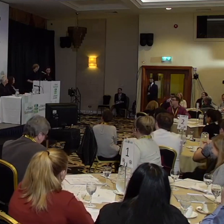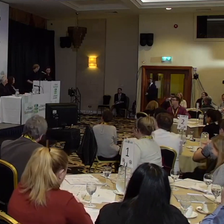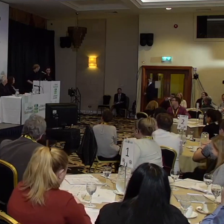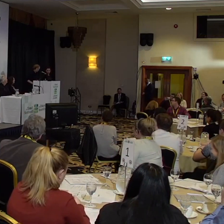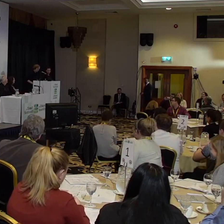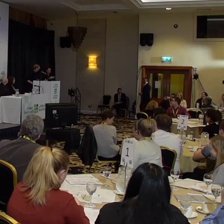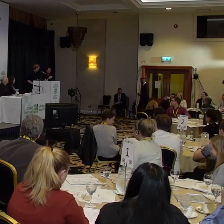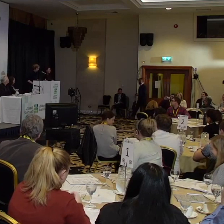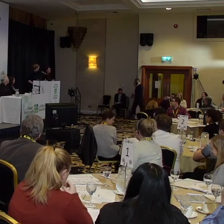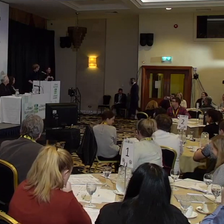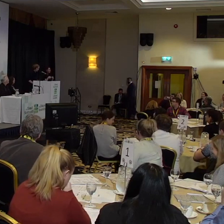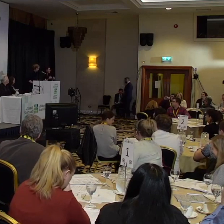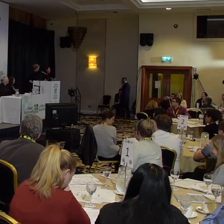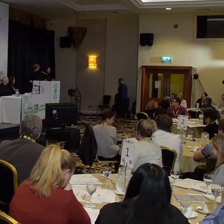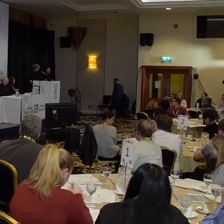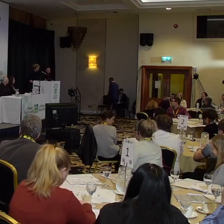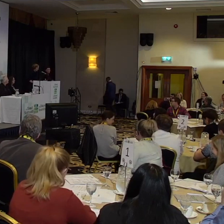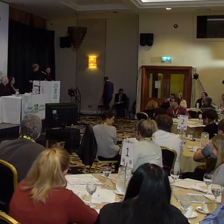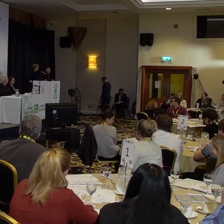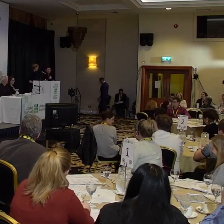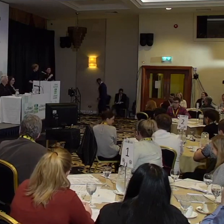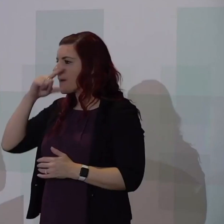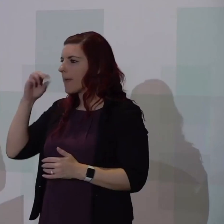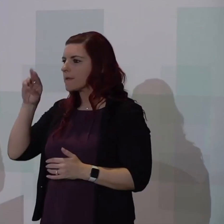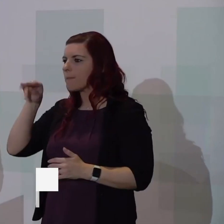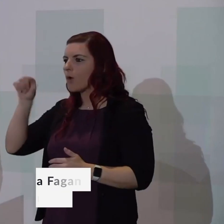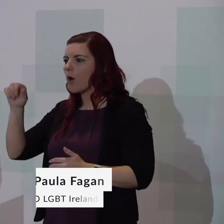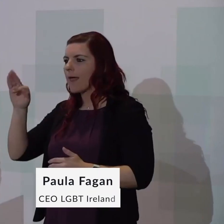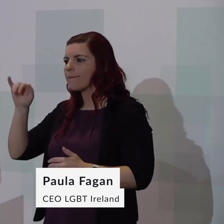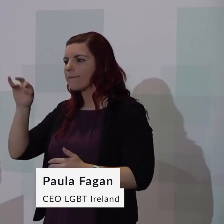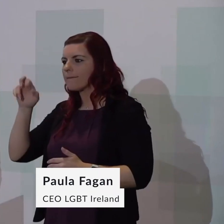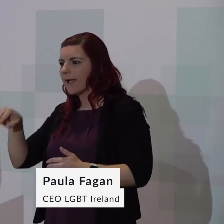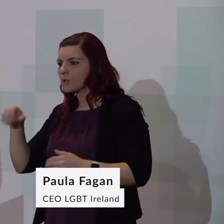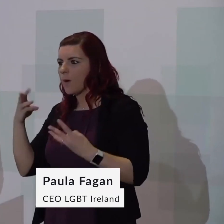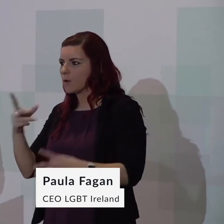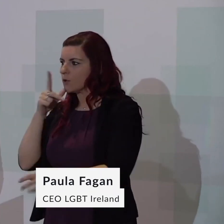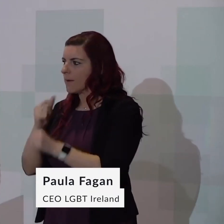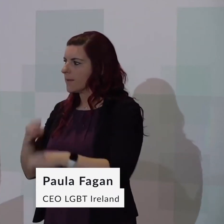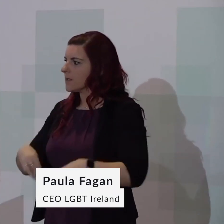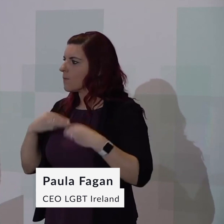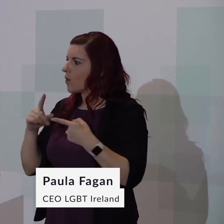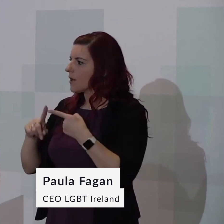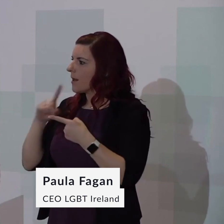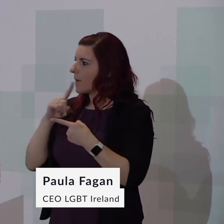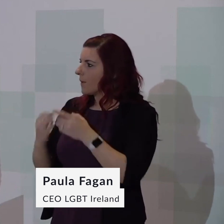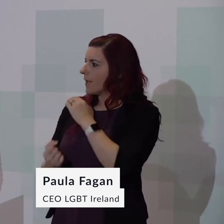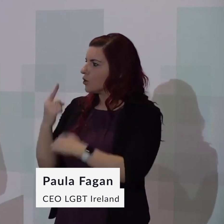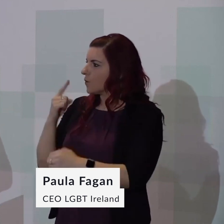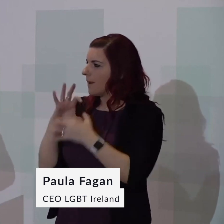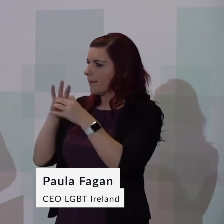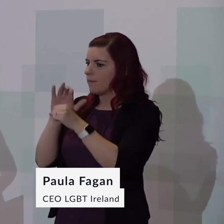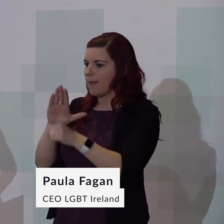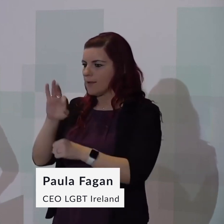Good morning. My name is Paula Fagan and I want to talk to you this morning about the issues facing lesbian, gay, bi